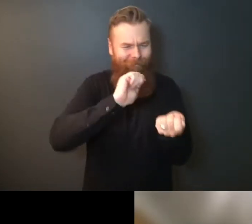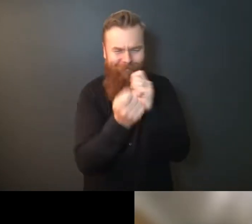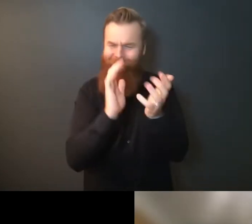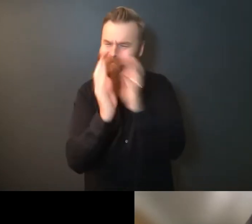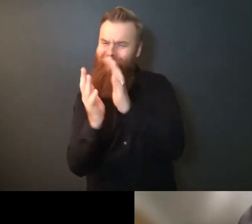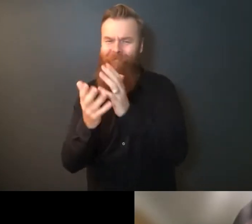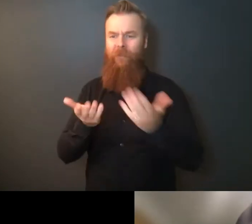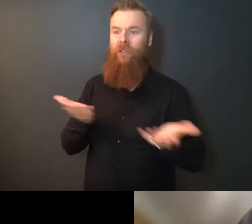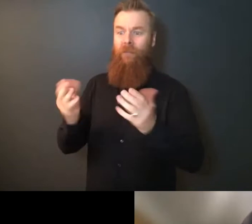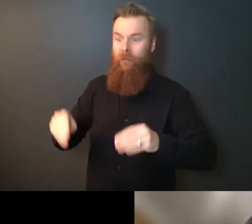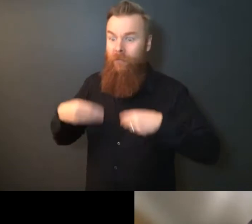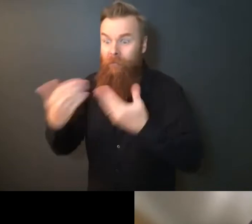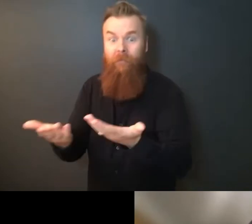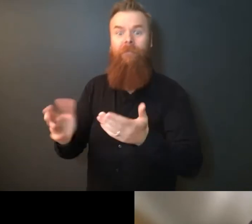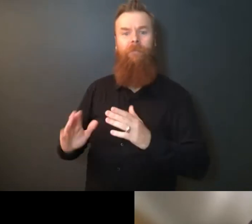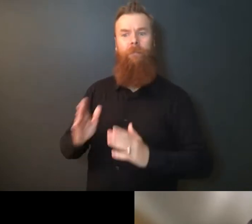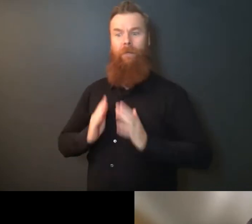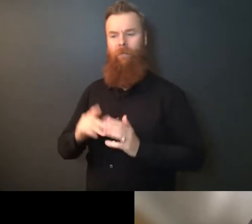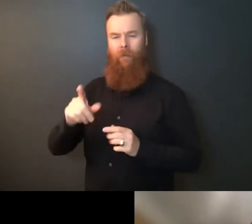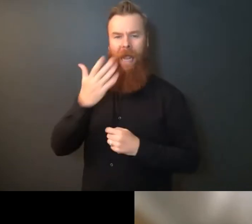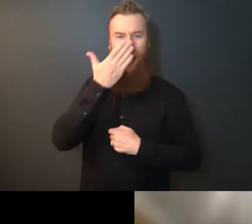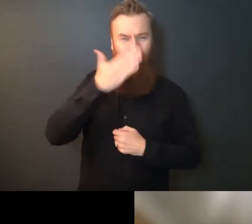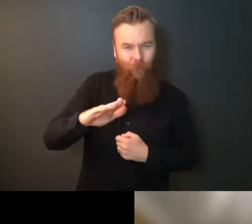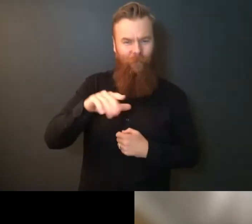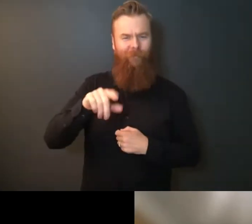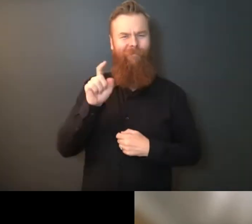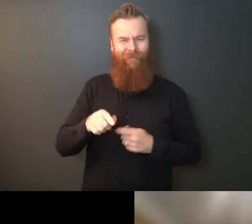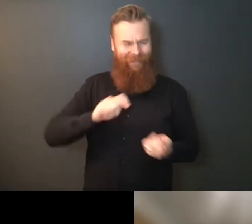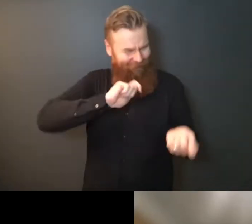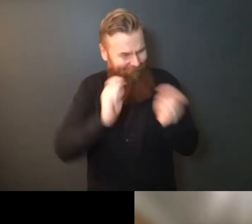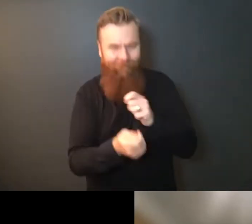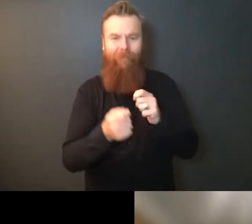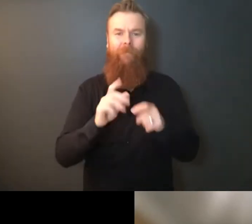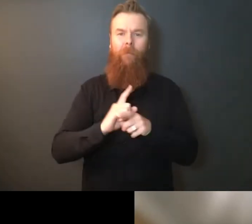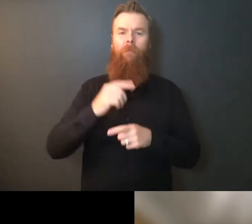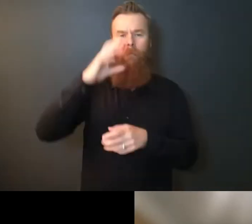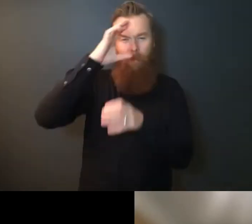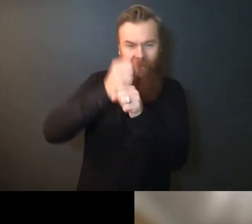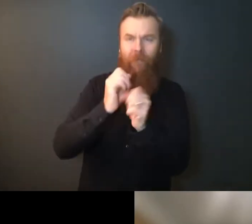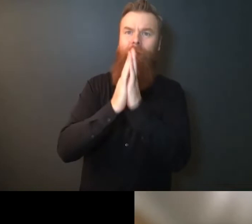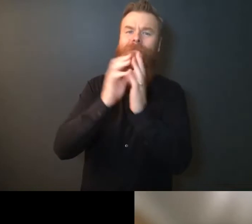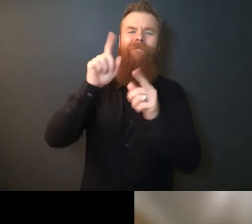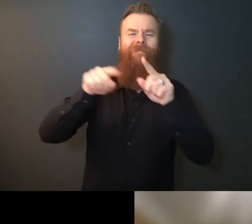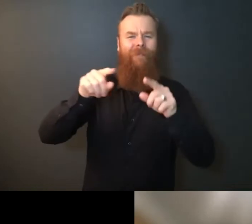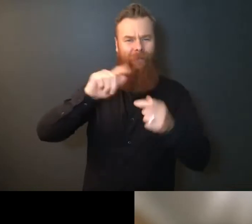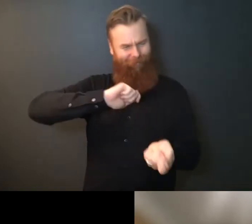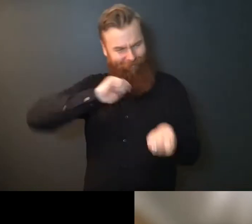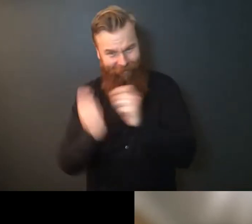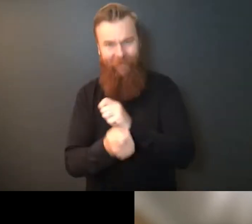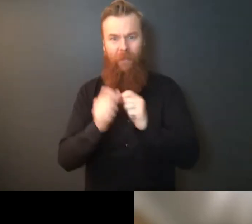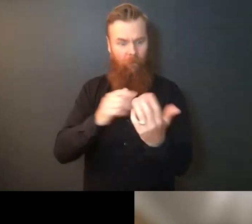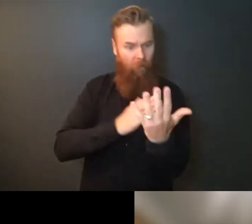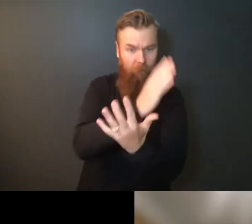and their beliefs and ultimately their actions. So again, really kind of a multifaceted approach from that